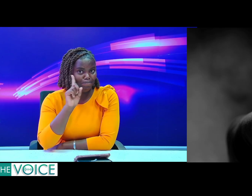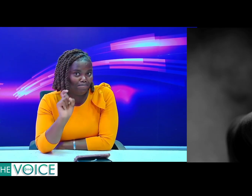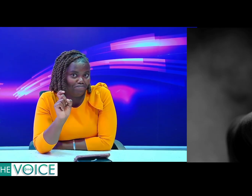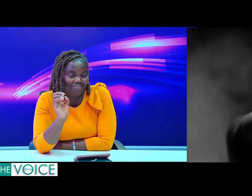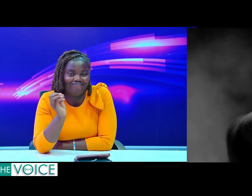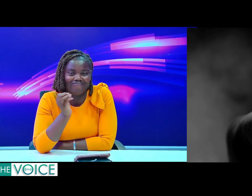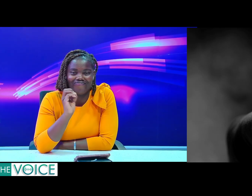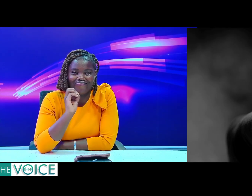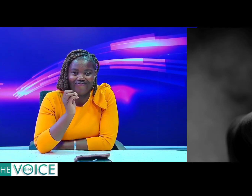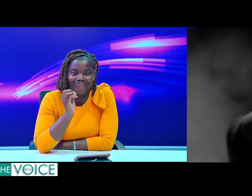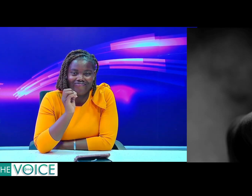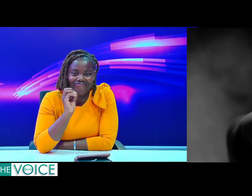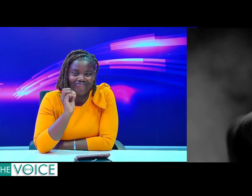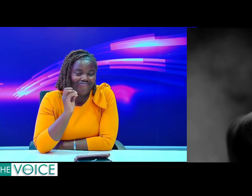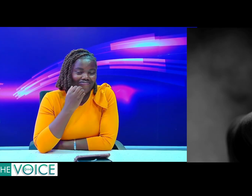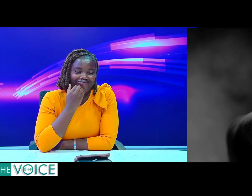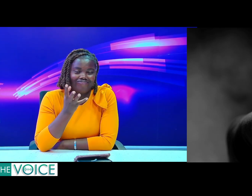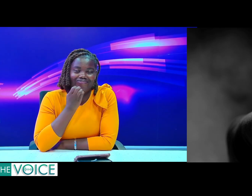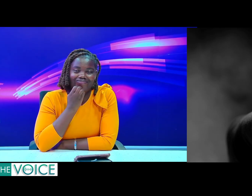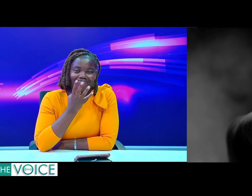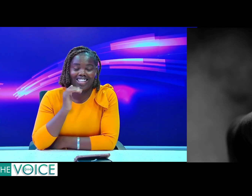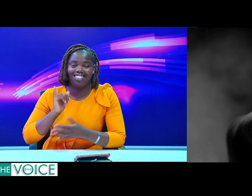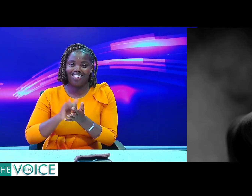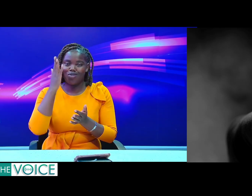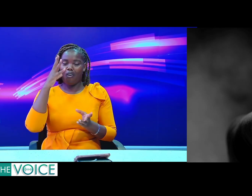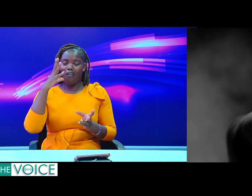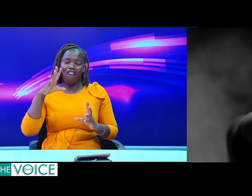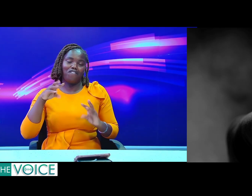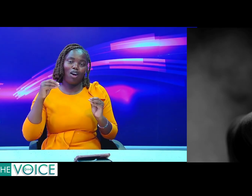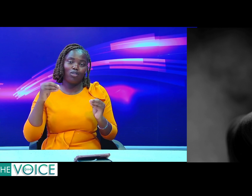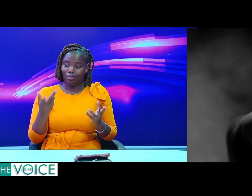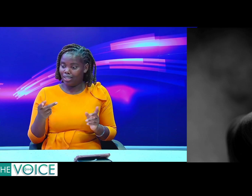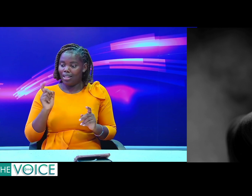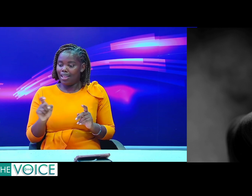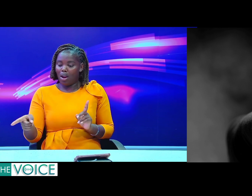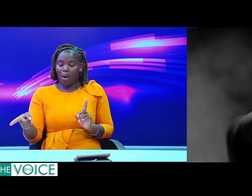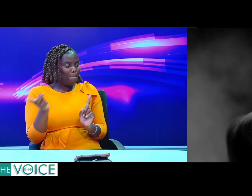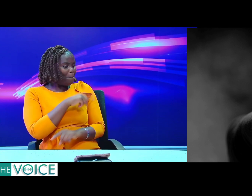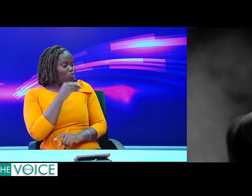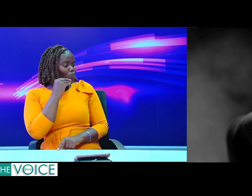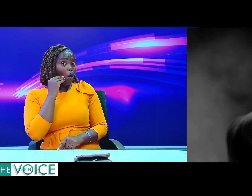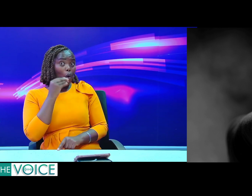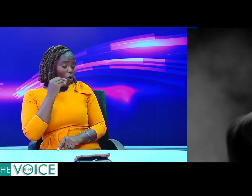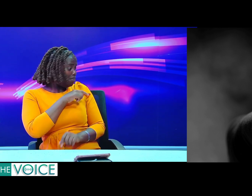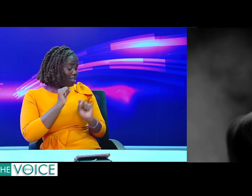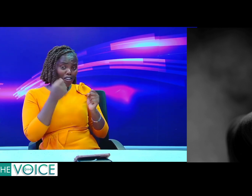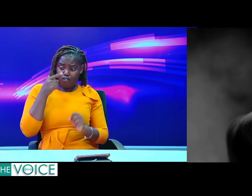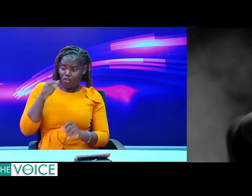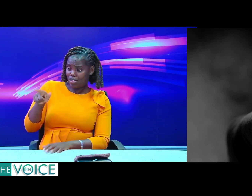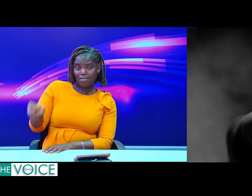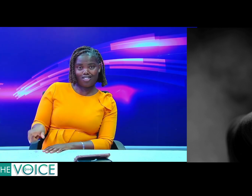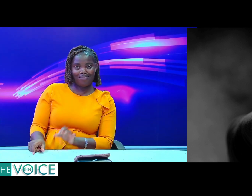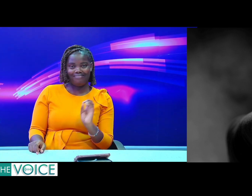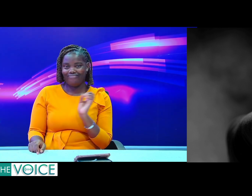house. And is there one for persons with disability in particular? I don't think I've ever heard of any of that, because someone